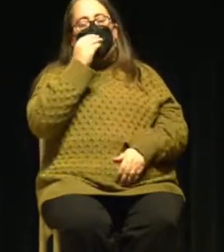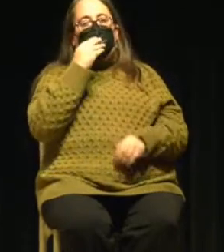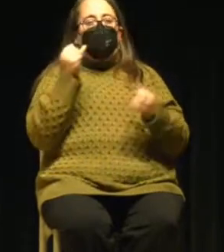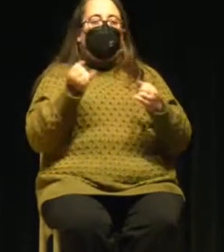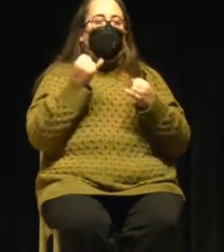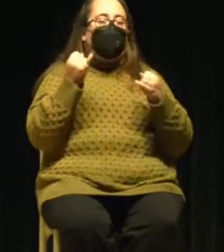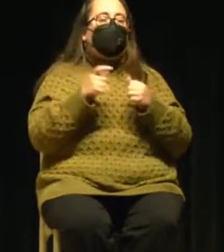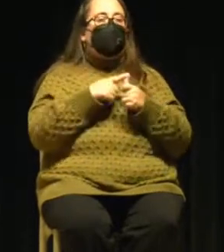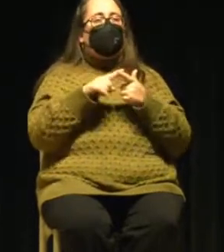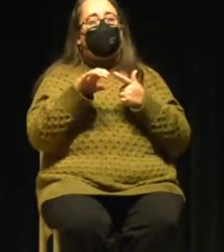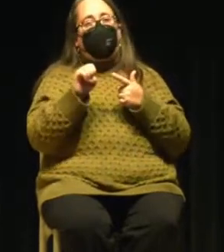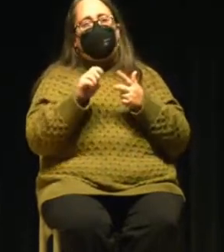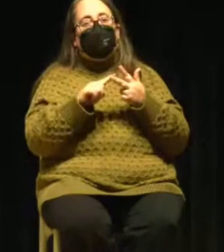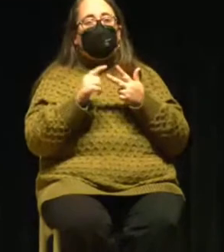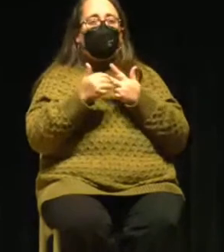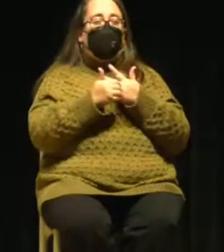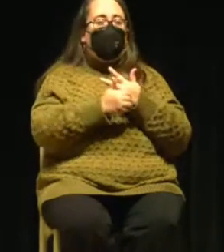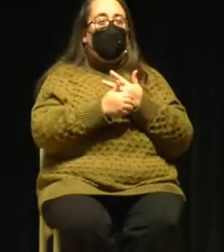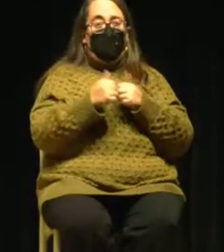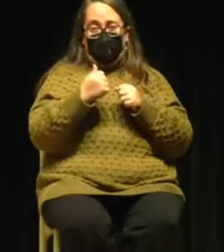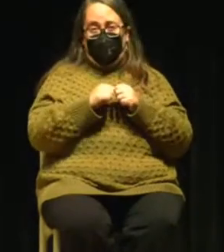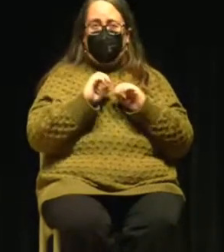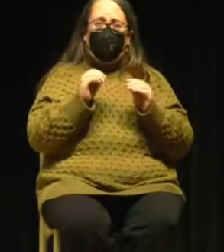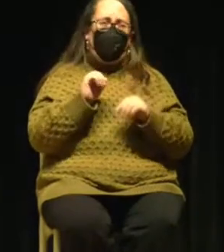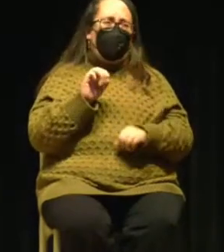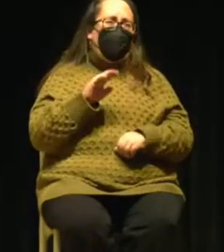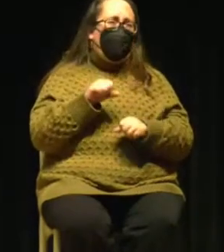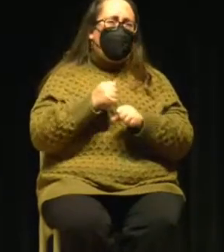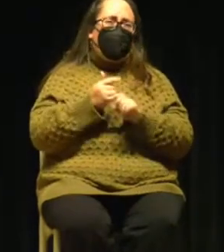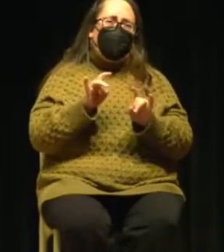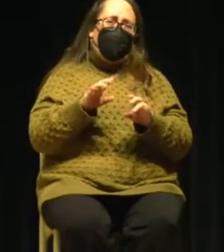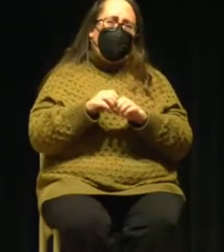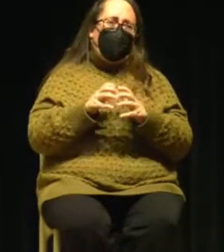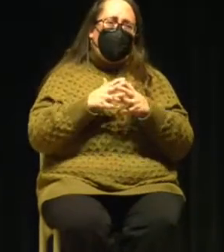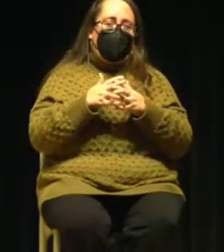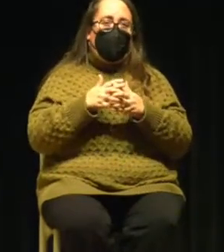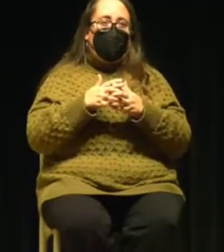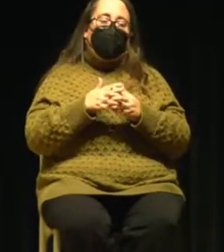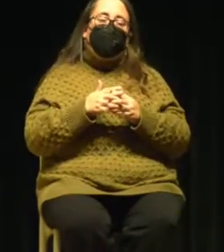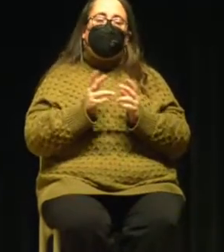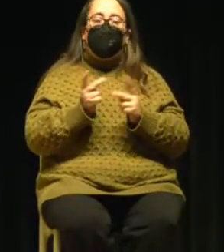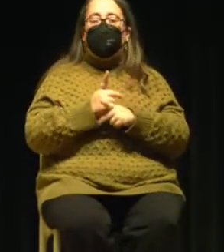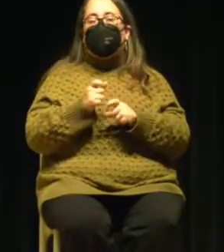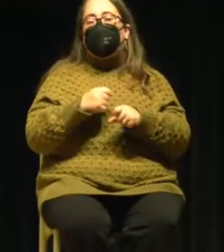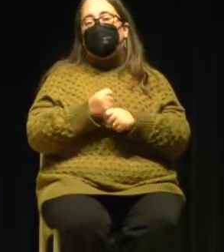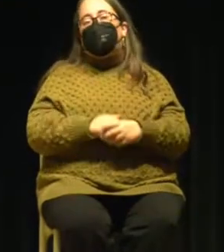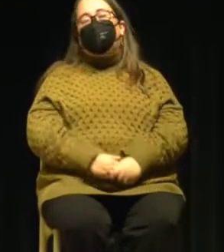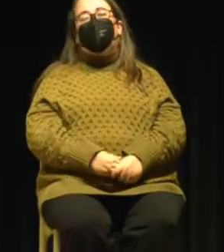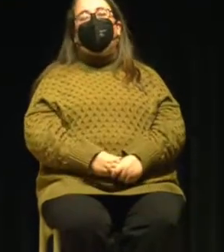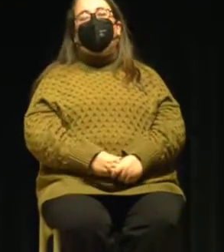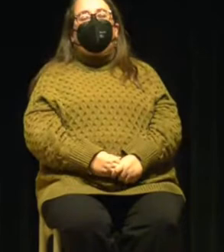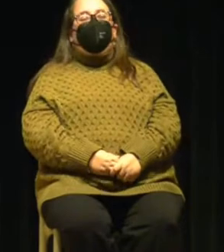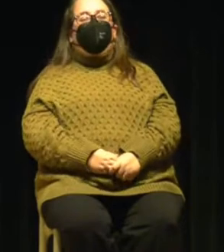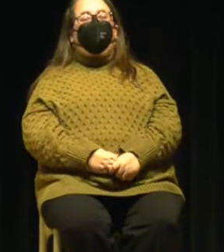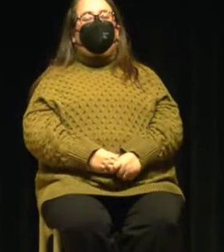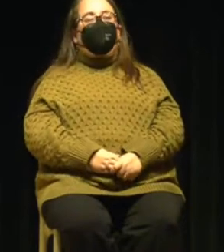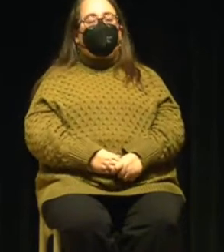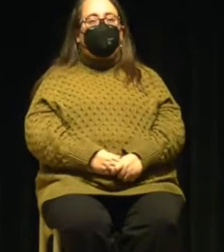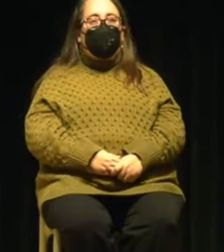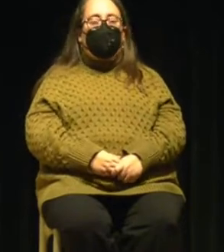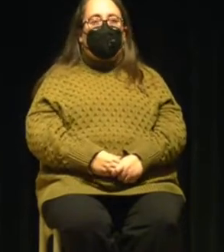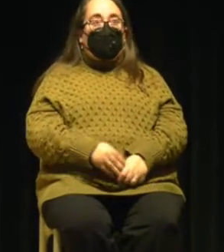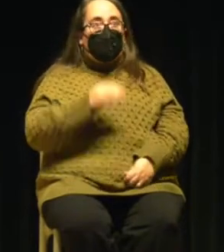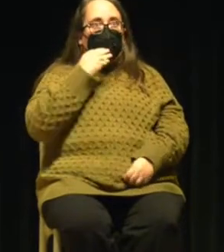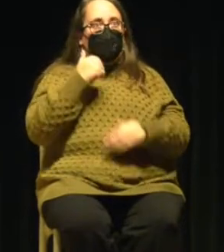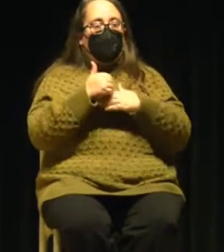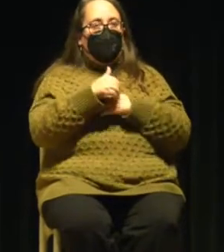rice and bread. Oh, remember those? We've all done no that. Carb years. They were terrible yeah. in America. Yeah. It was like the worst years. and you know, you ate bread in front of